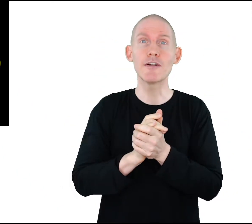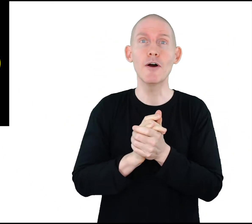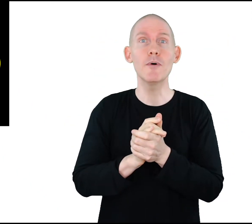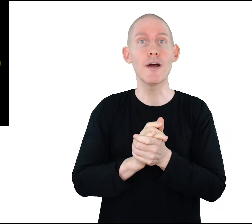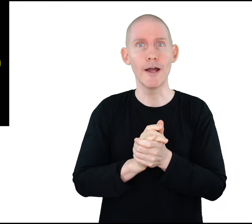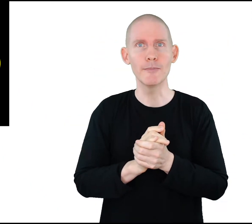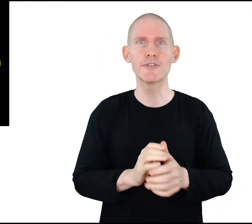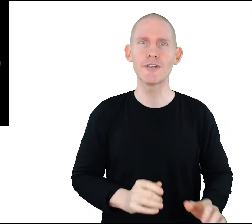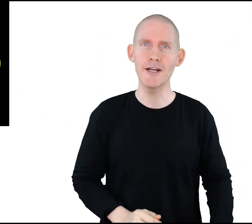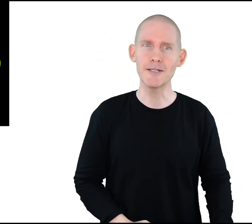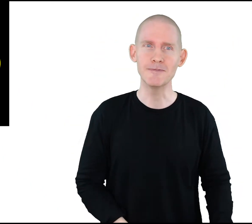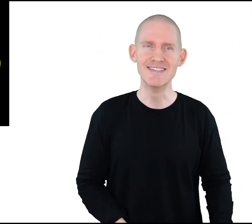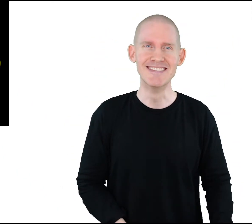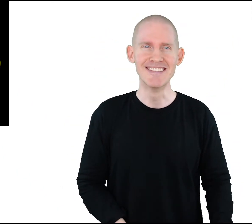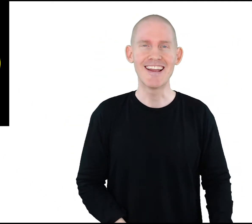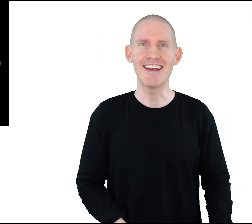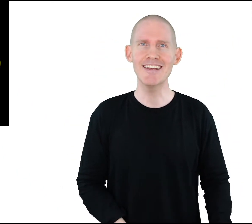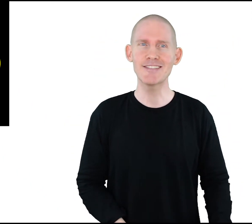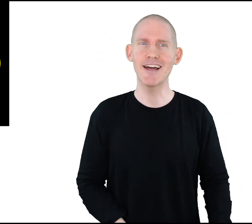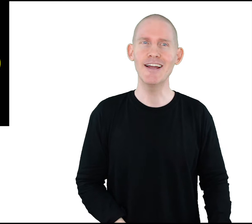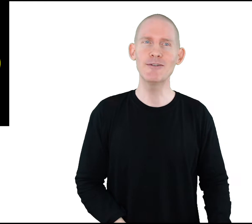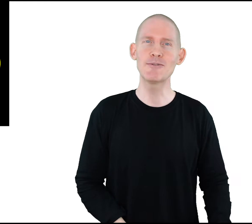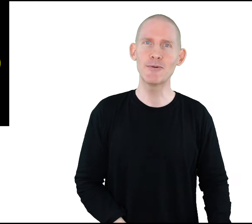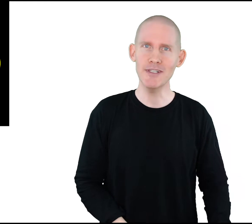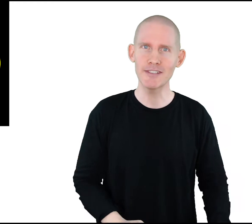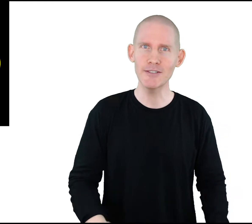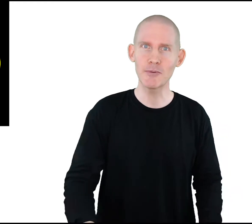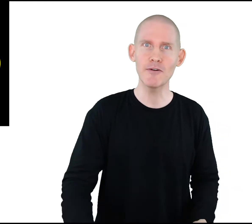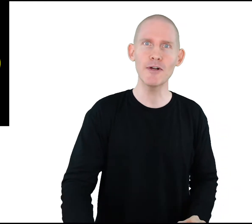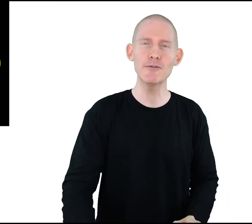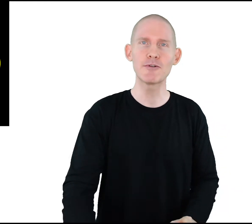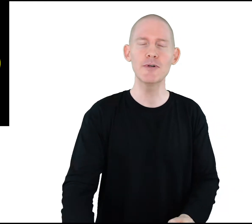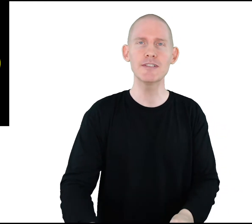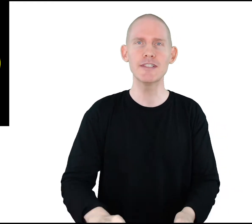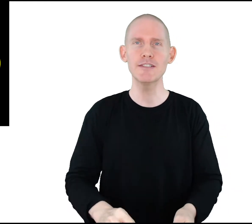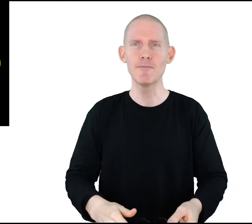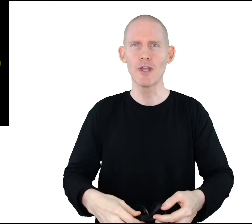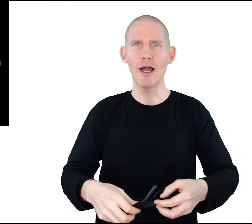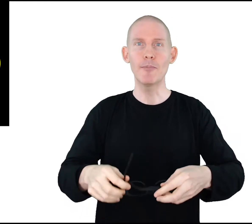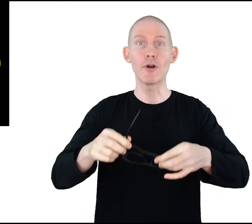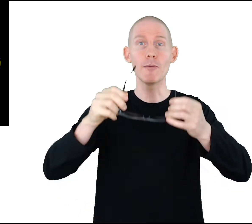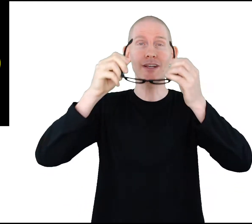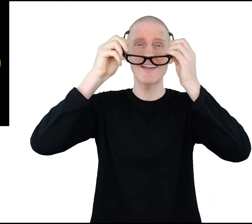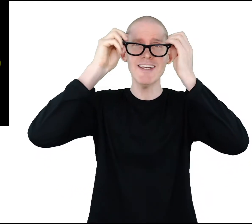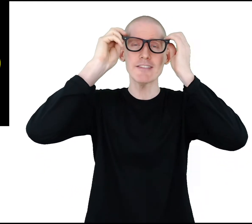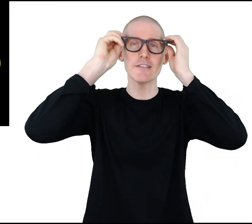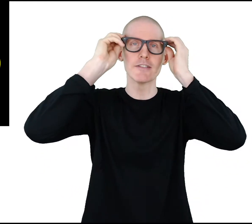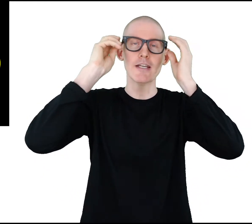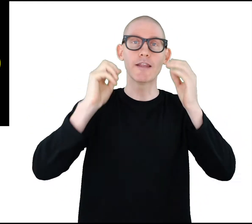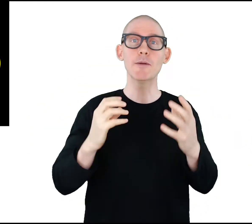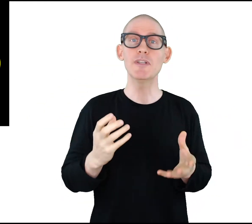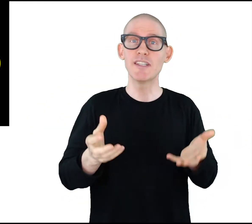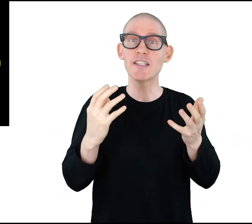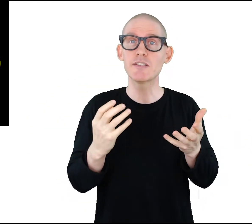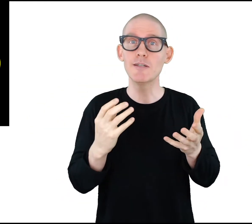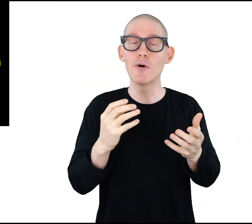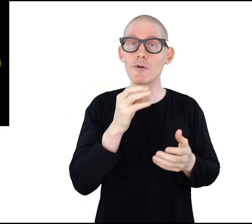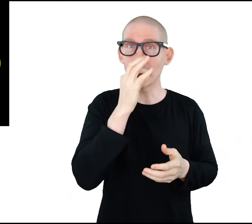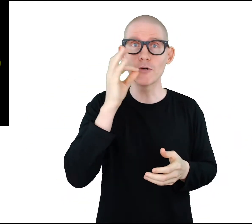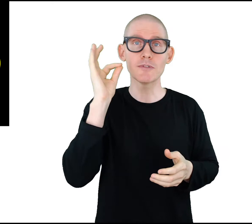out what I'm signing. And as I do quizzes, whenever I do quizzes, I put on my glasses. Then I'm in testing mode. I don't